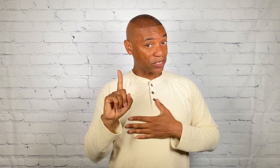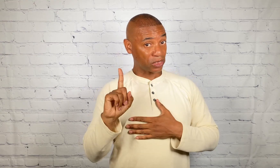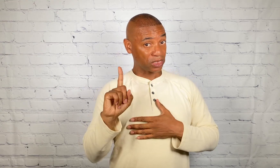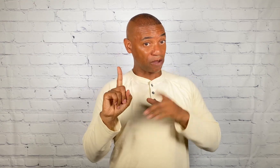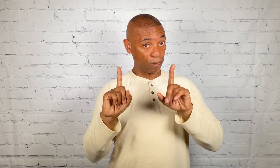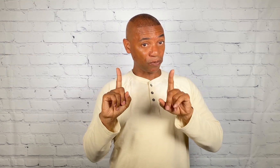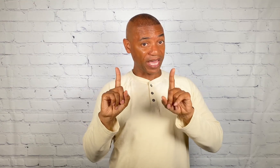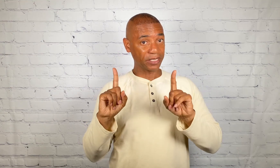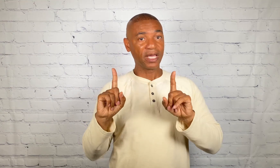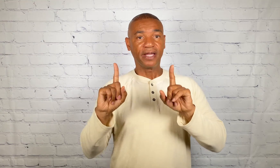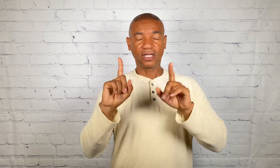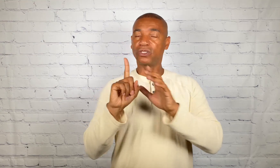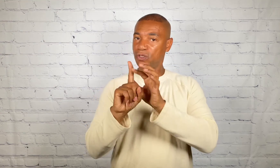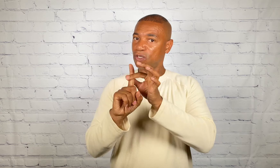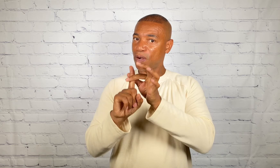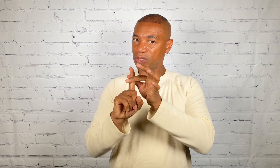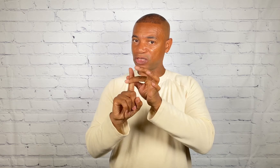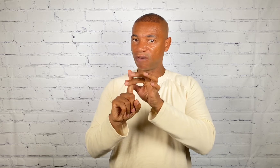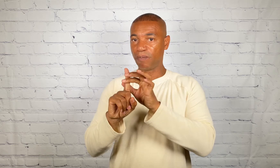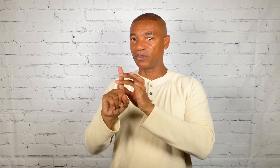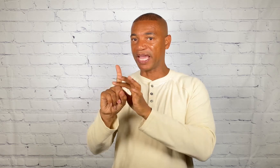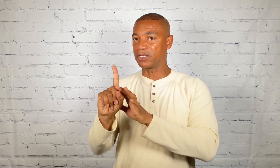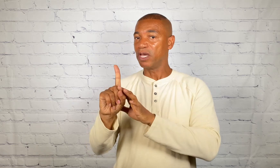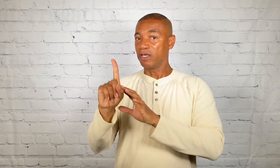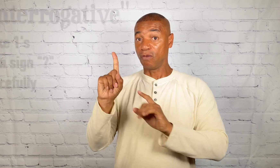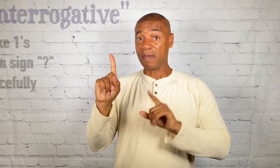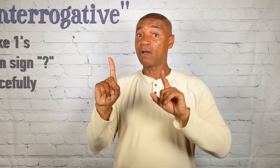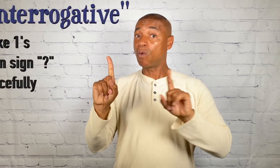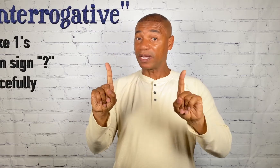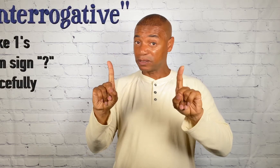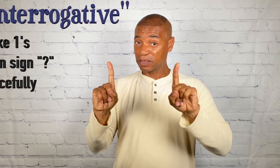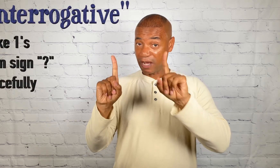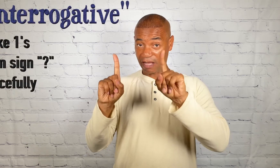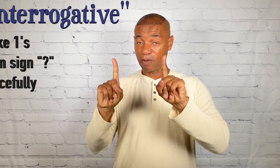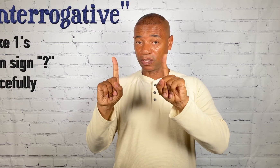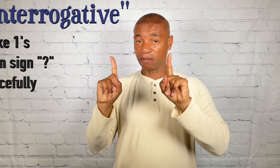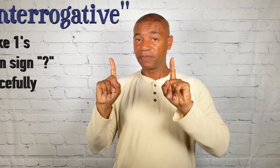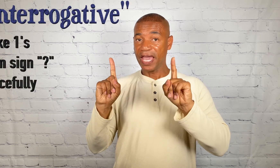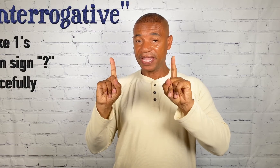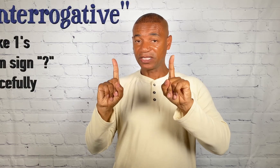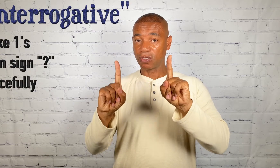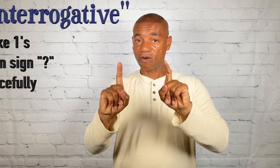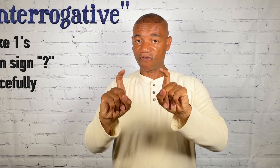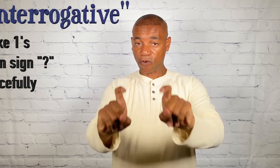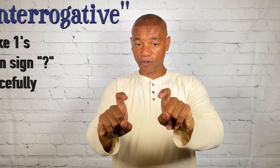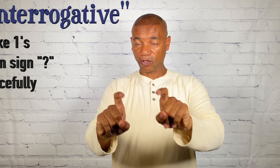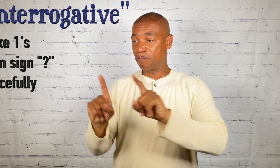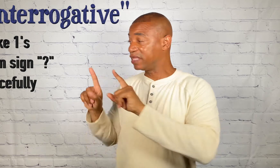question sign with both hands. Now to do the question sign with both hands, you make ones out of both of them, and as they're going forward, you bend them